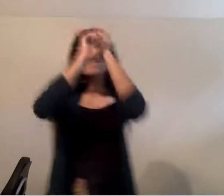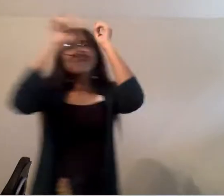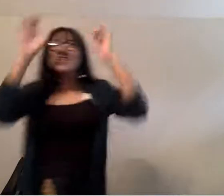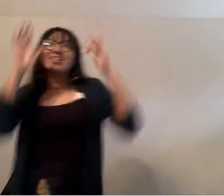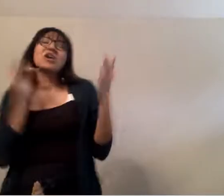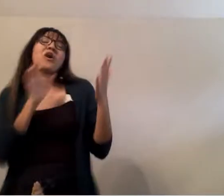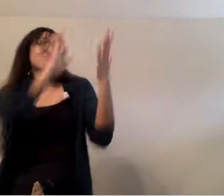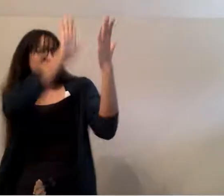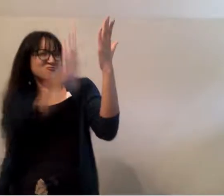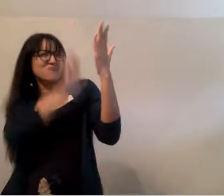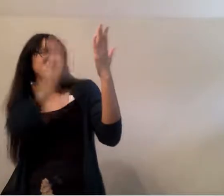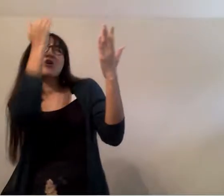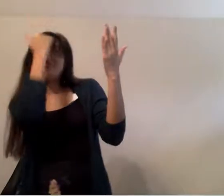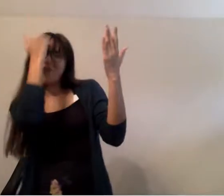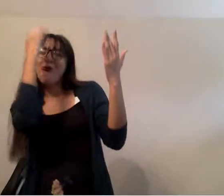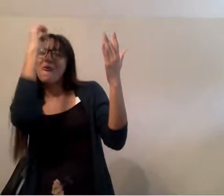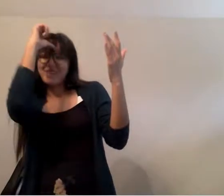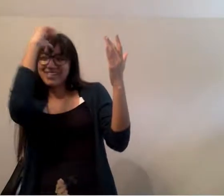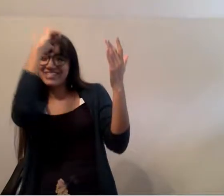So that's what we did that day.